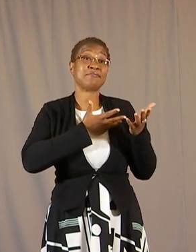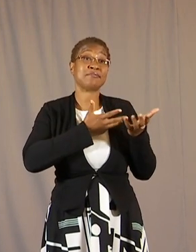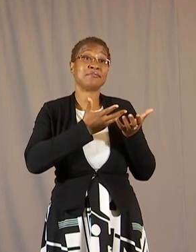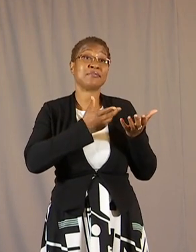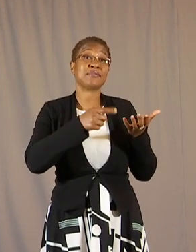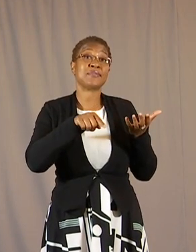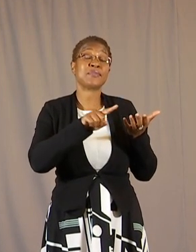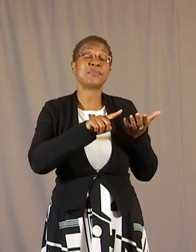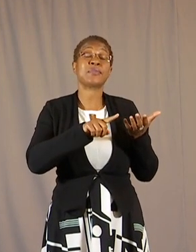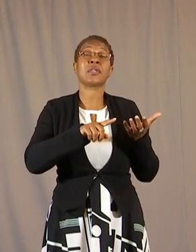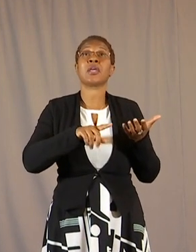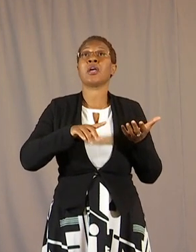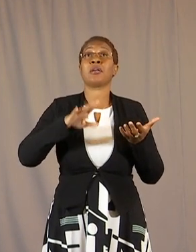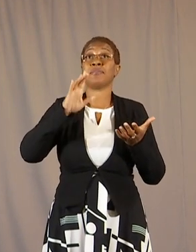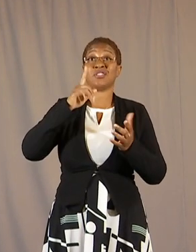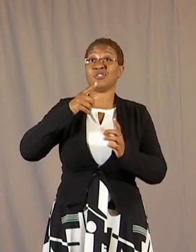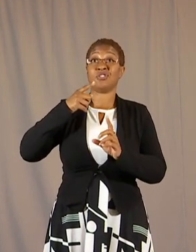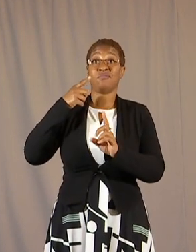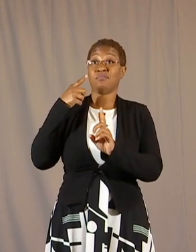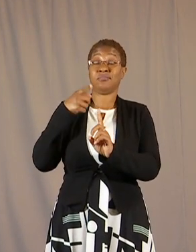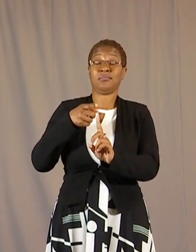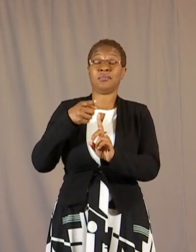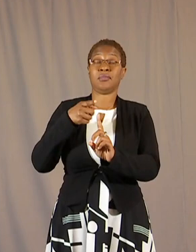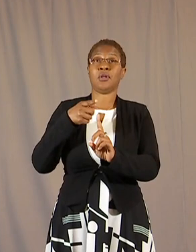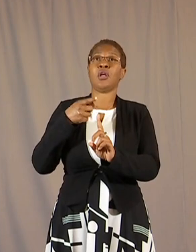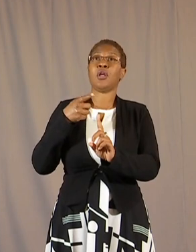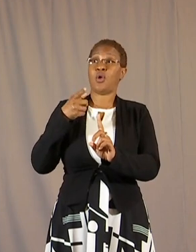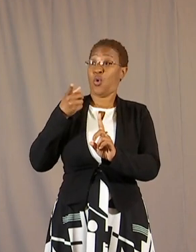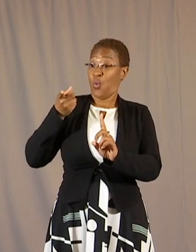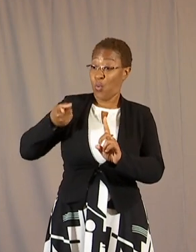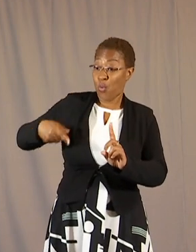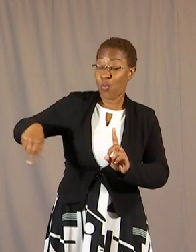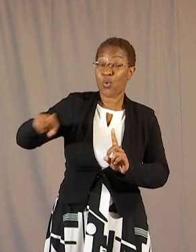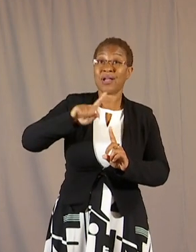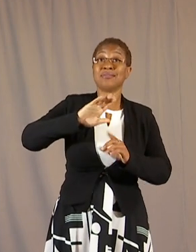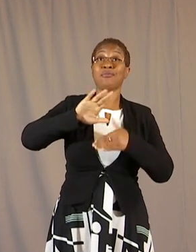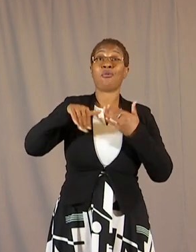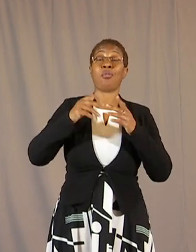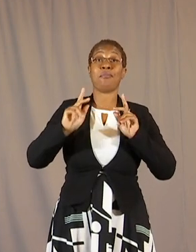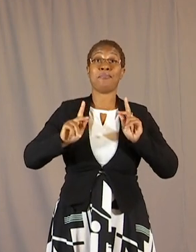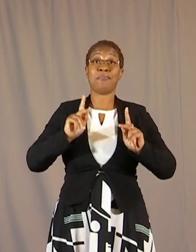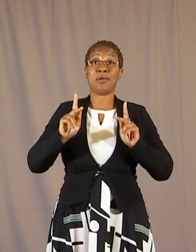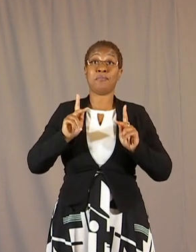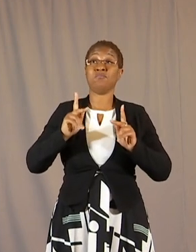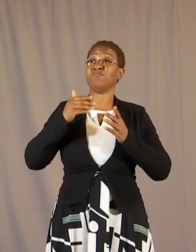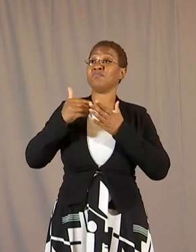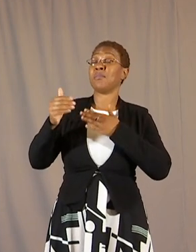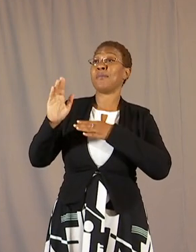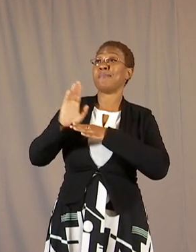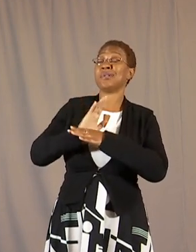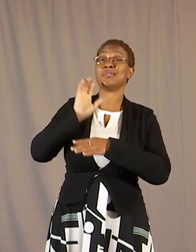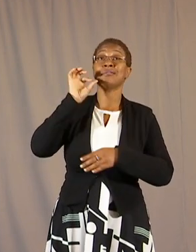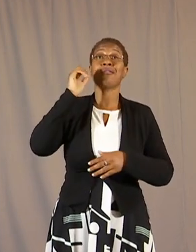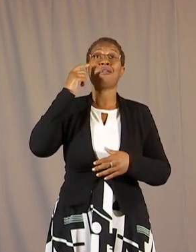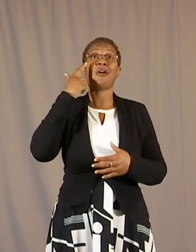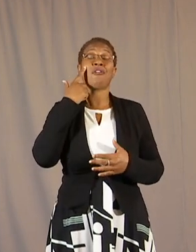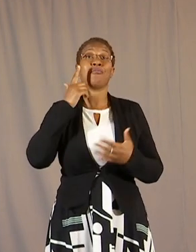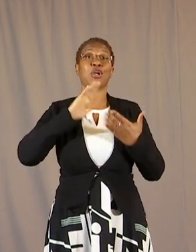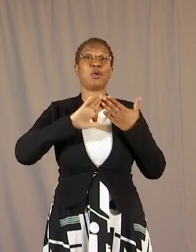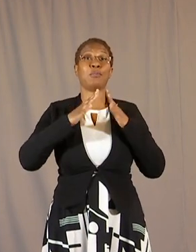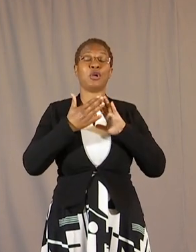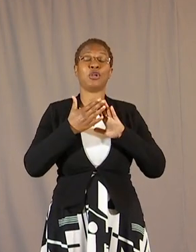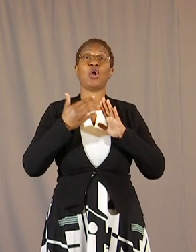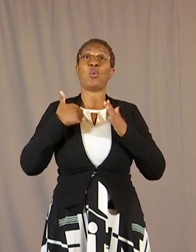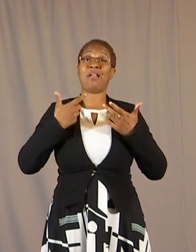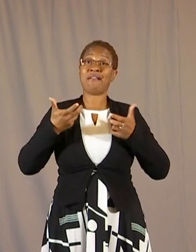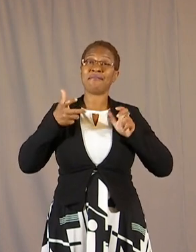ultimately the question is, are we investing in the health and wellness of our community so that we can thrive?